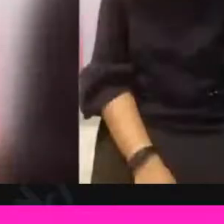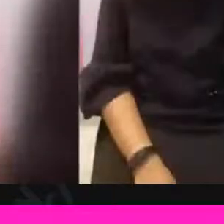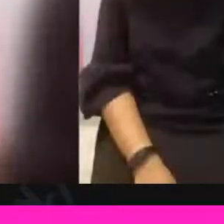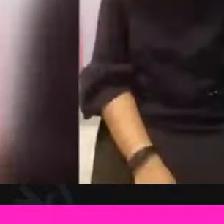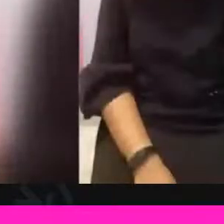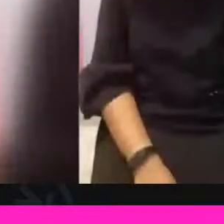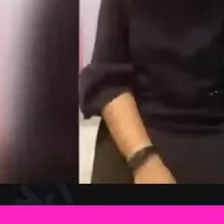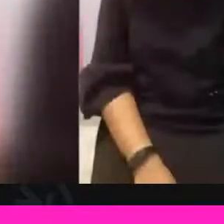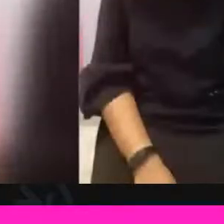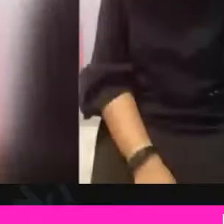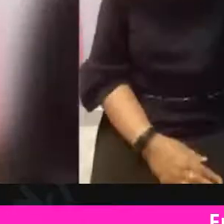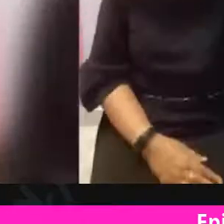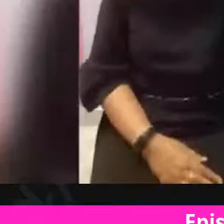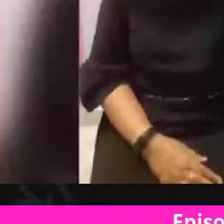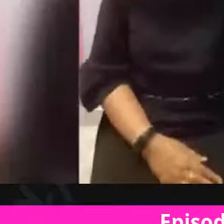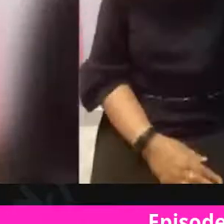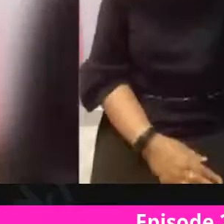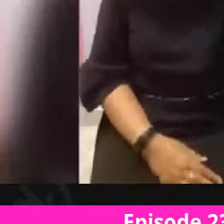loceng,